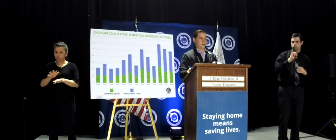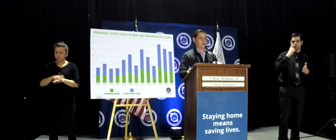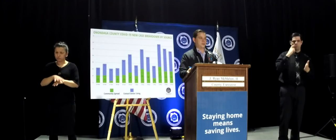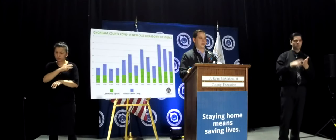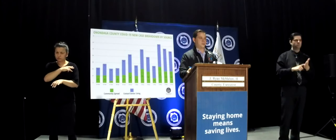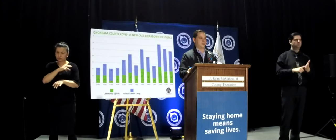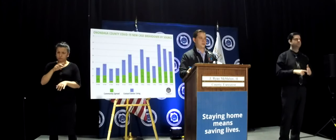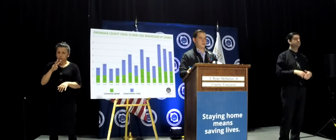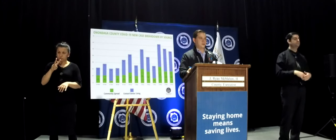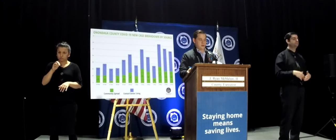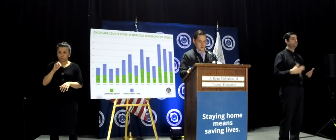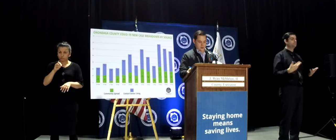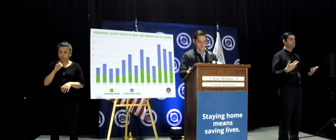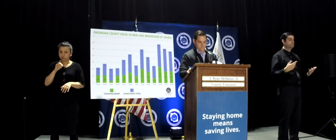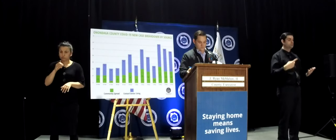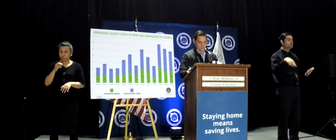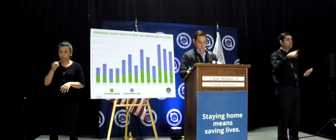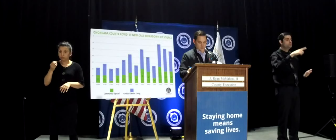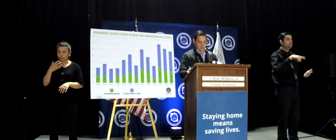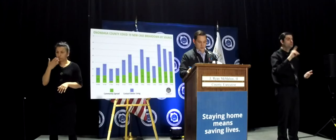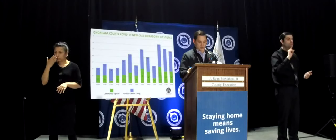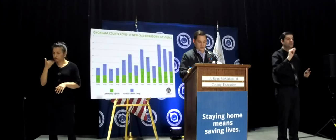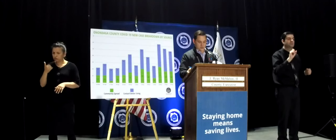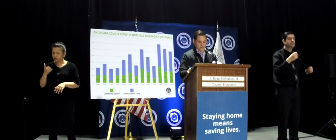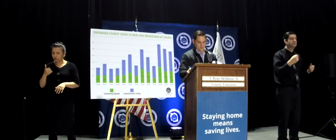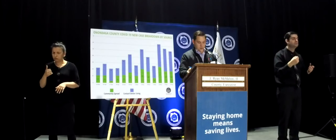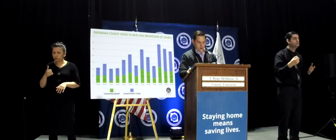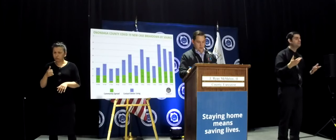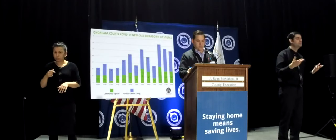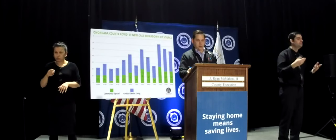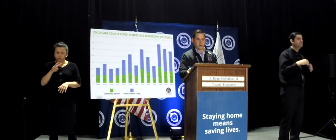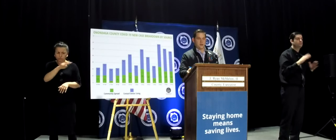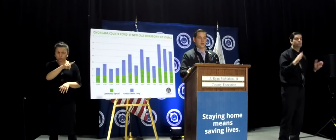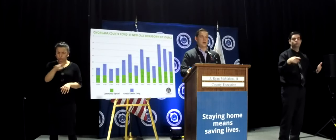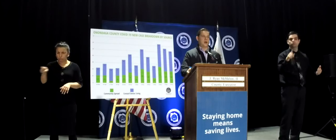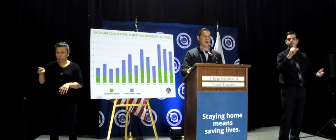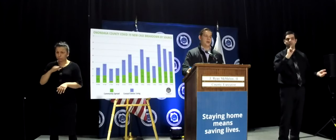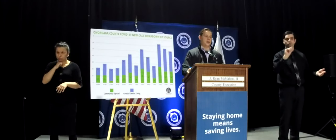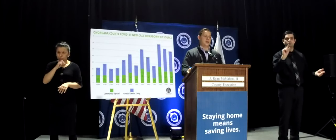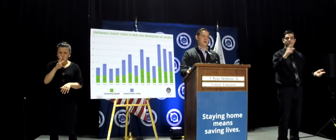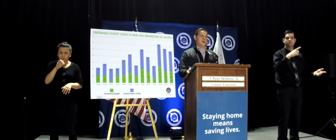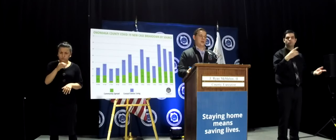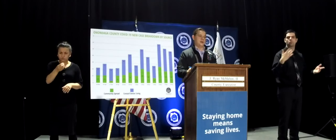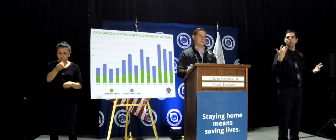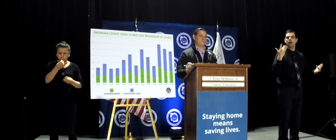tell me why that's happening. And my theories, but